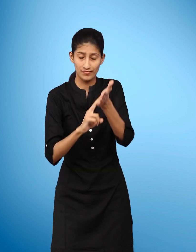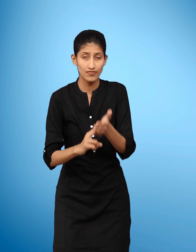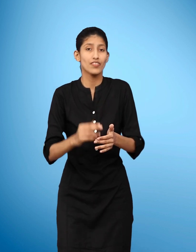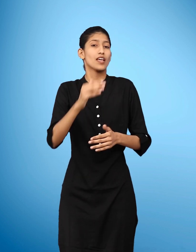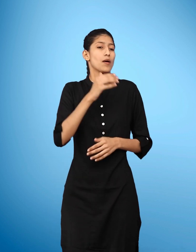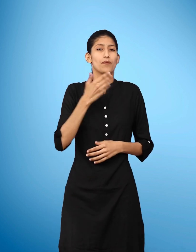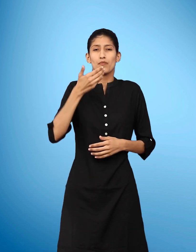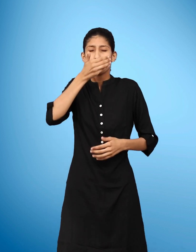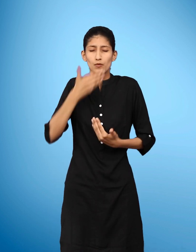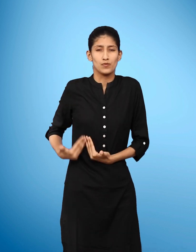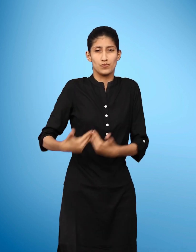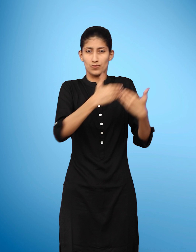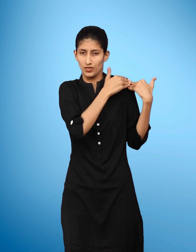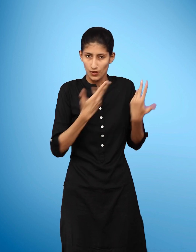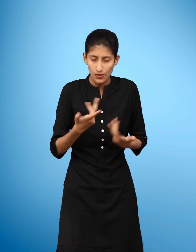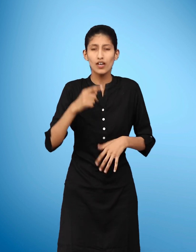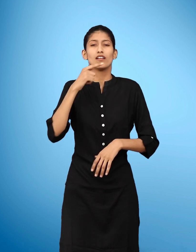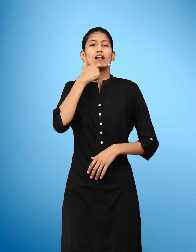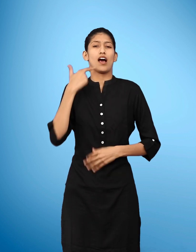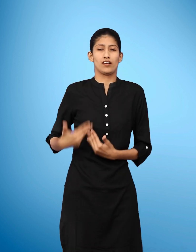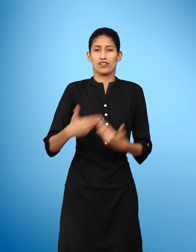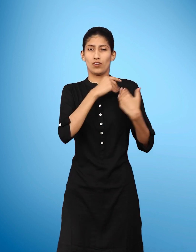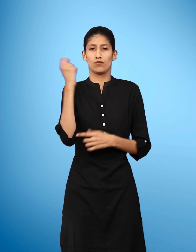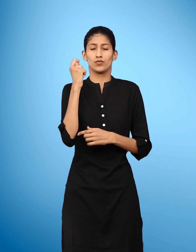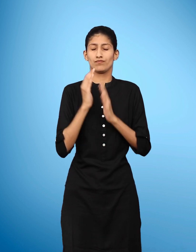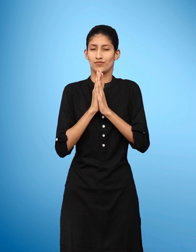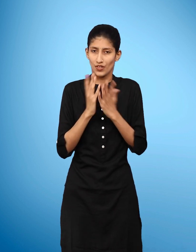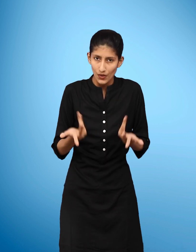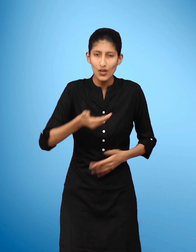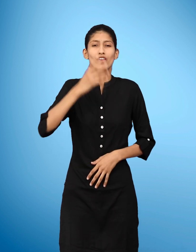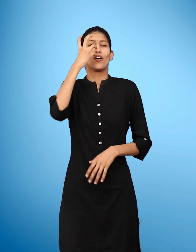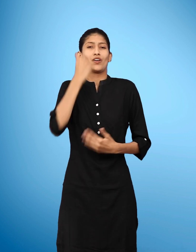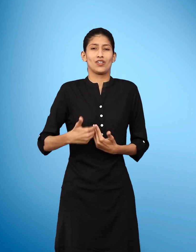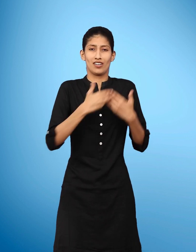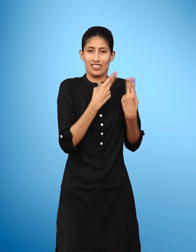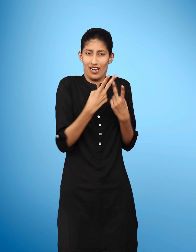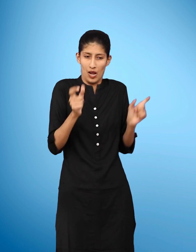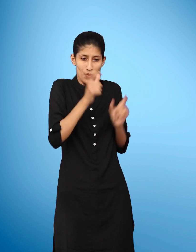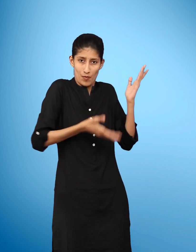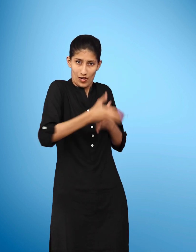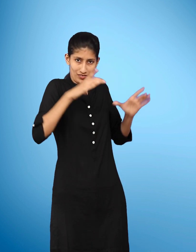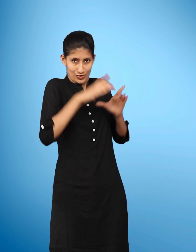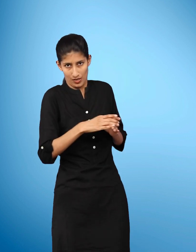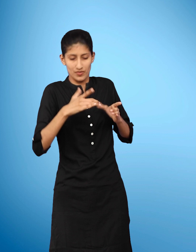Some of these caves were made on the orders of kings and queens, others by merchants and